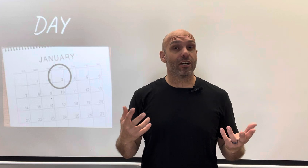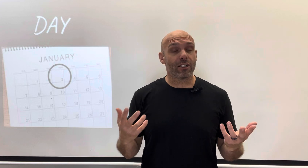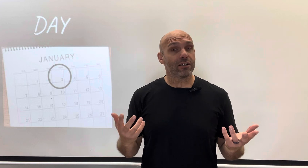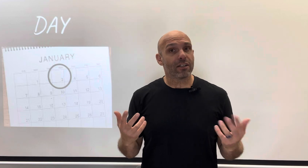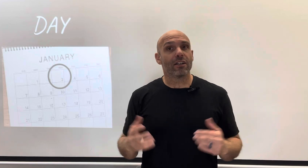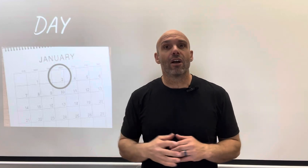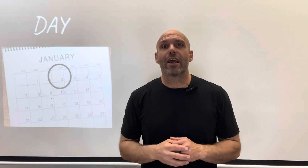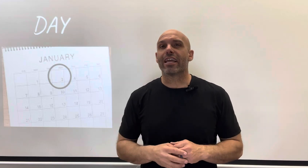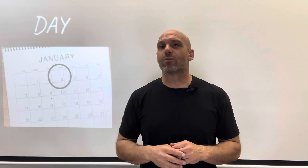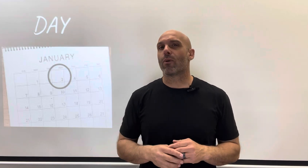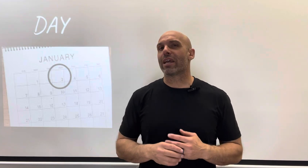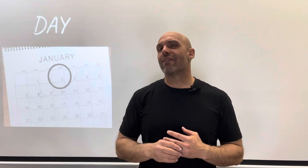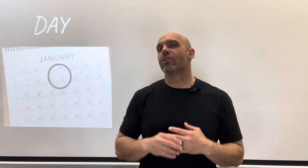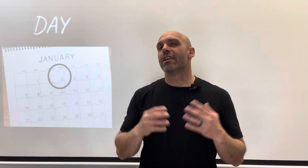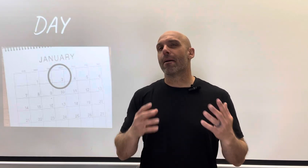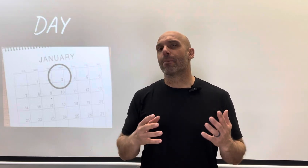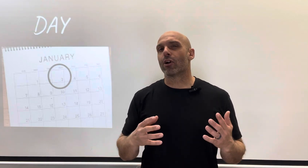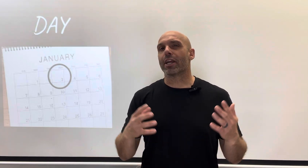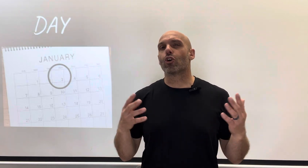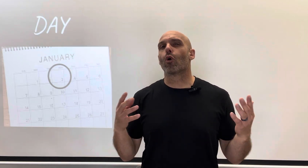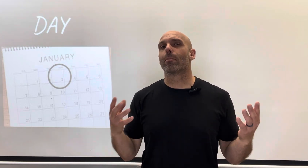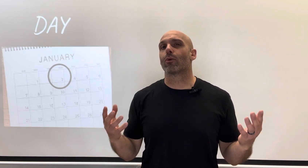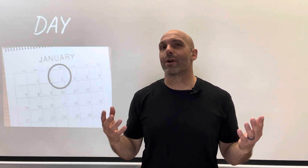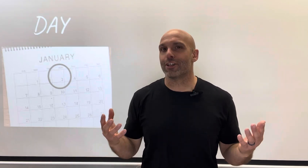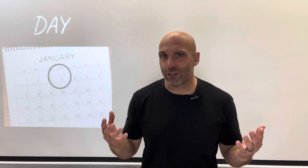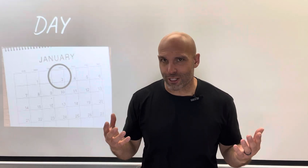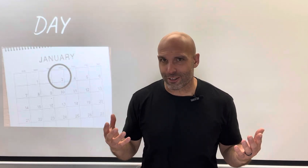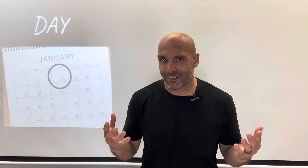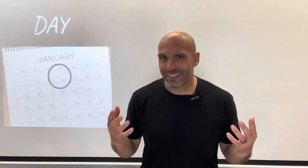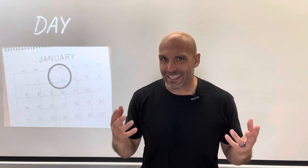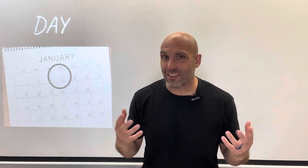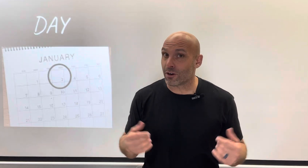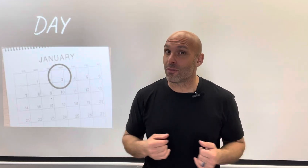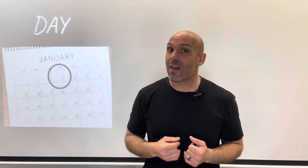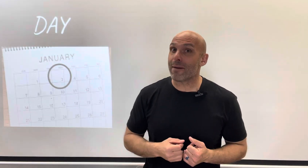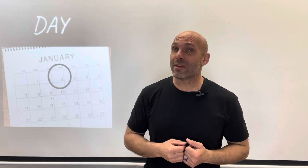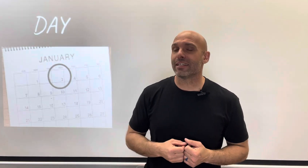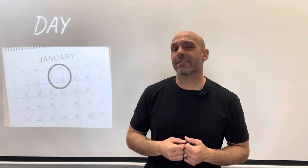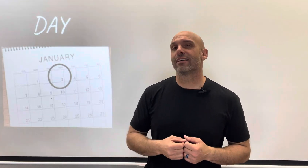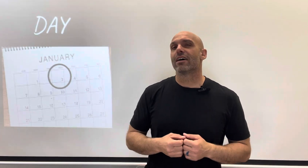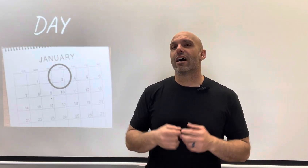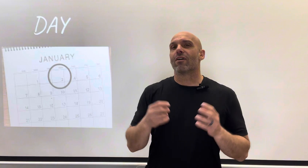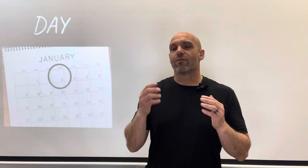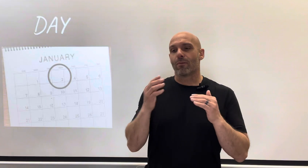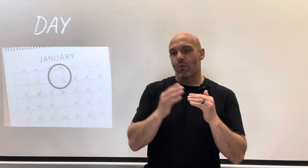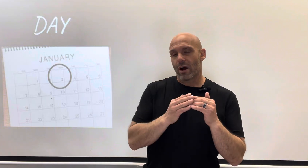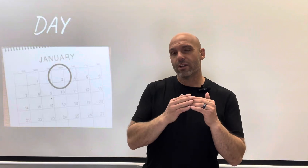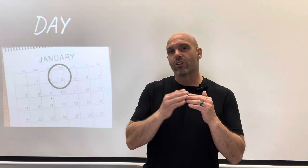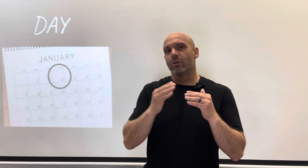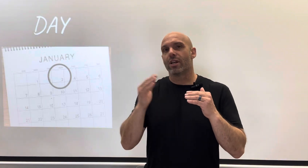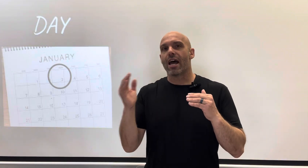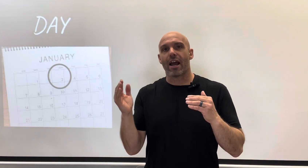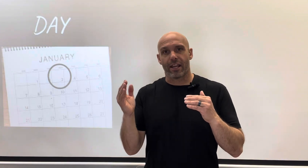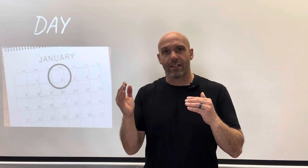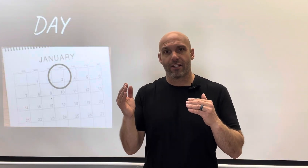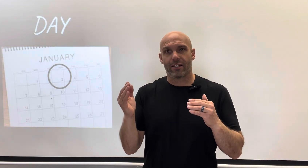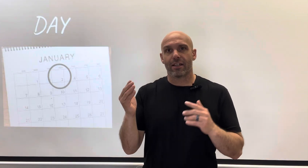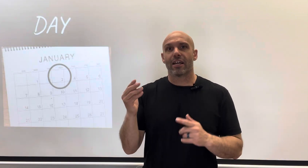year is what we have number incorporation in there. That means from 1 through 9 can